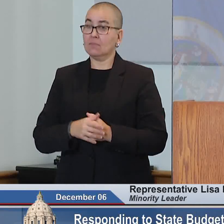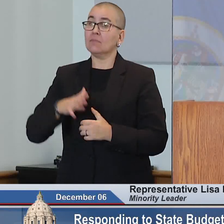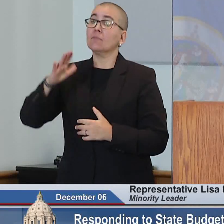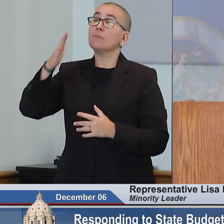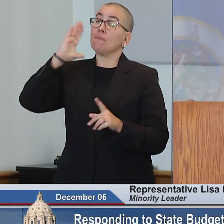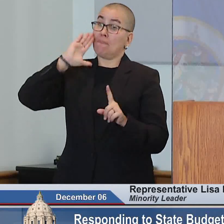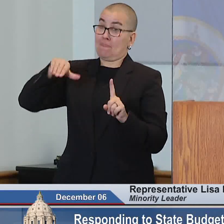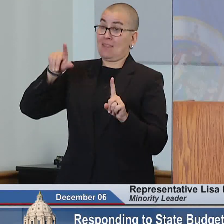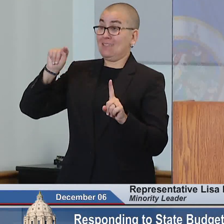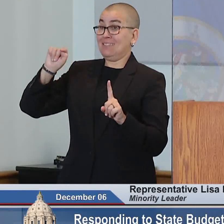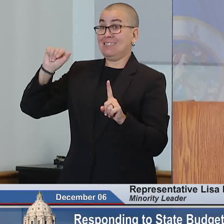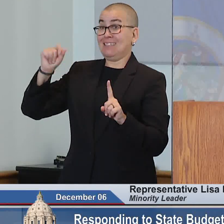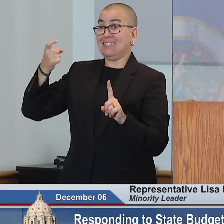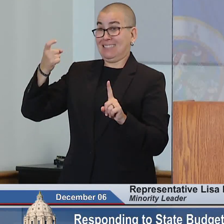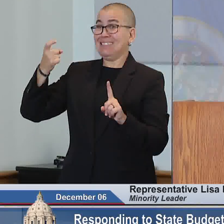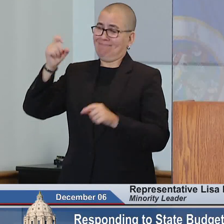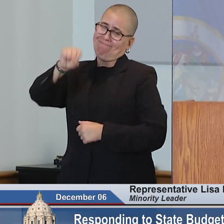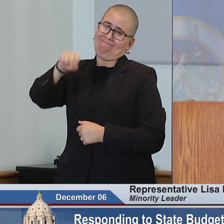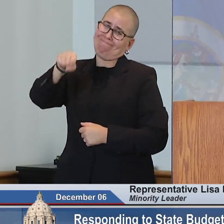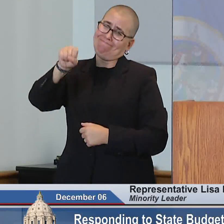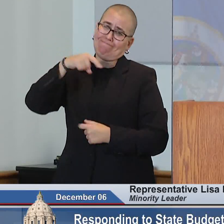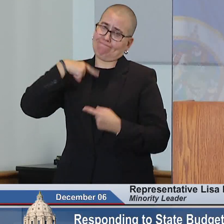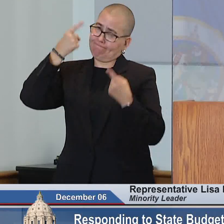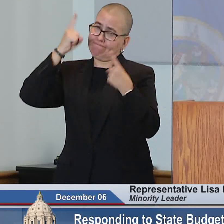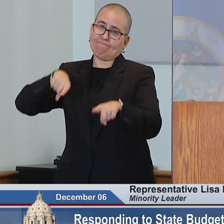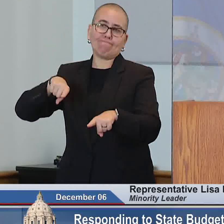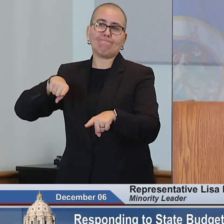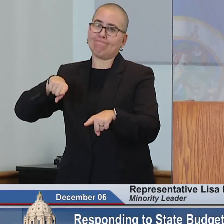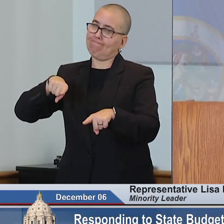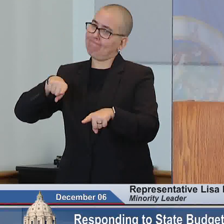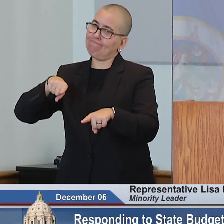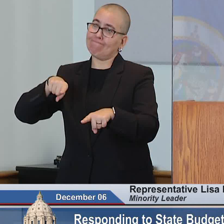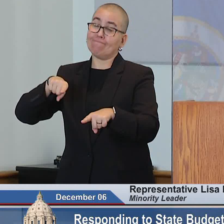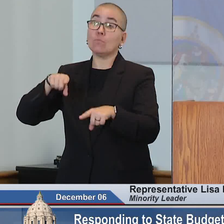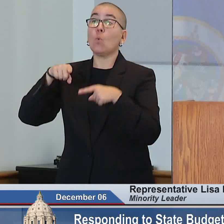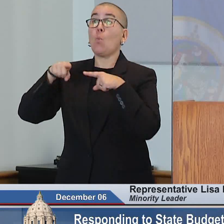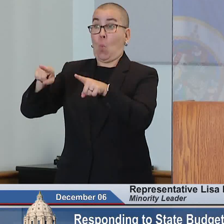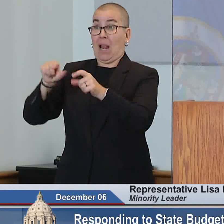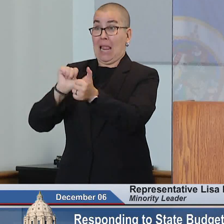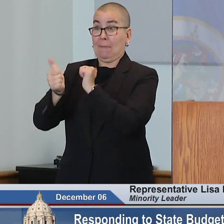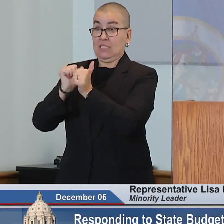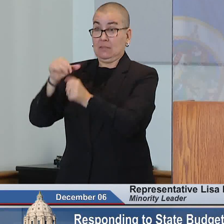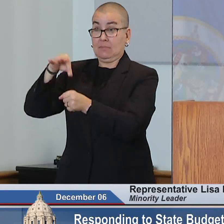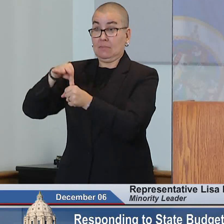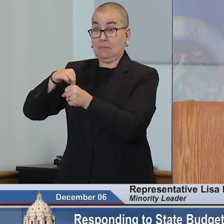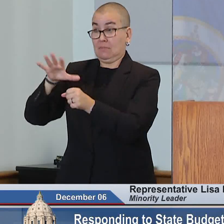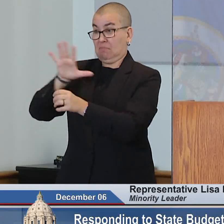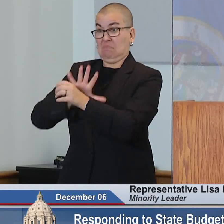That's what we talked about on the campaign trail, and I think that it is an area that we do need to focus on.